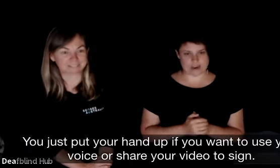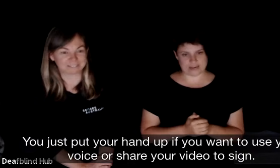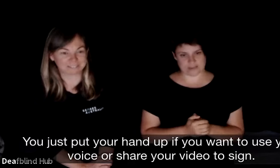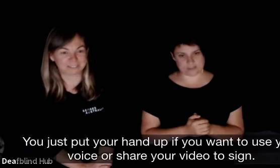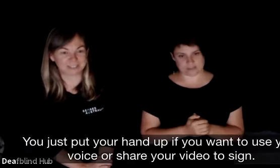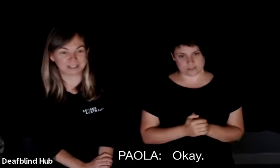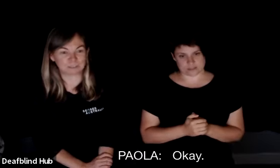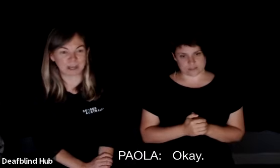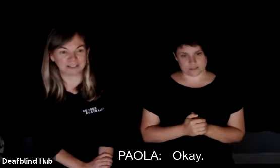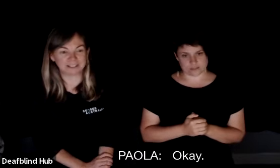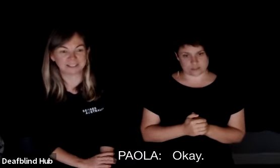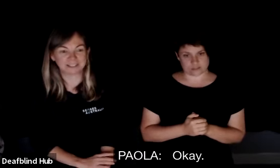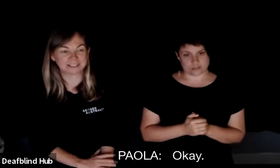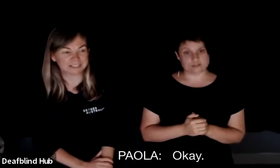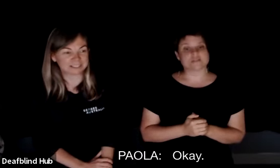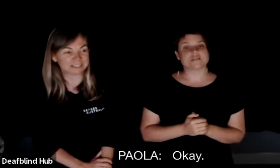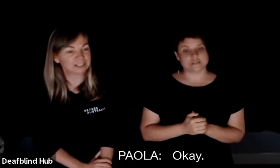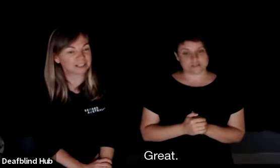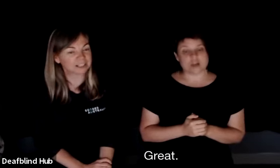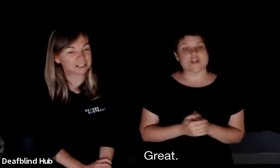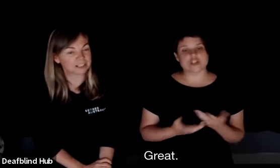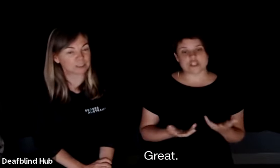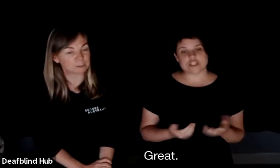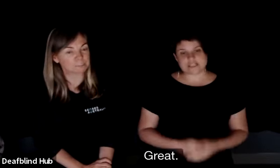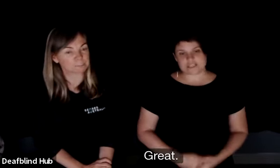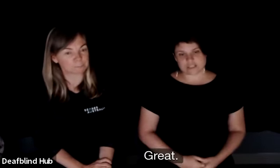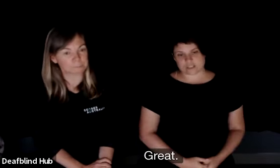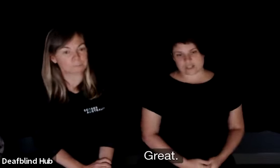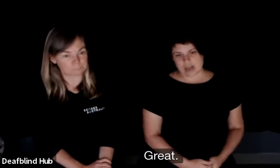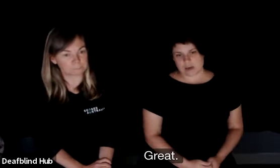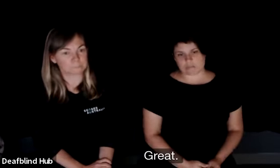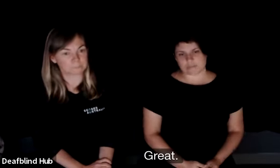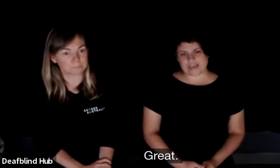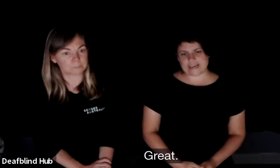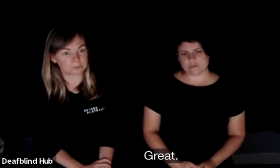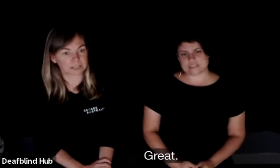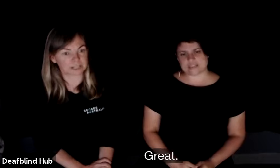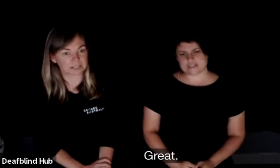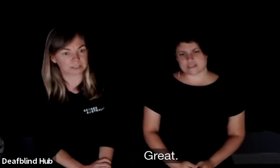Okay, great. Thanks, Paola. So Justin,